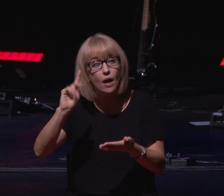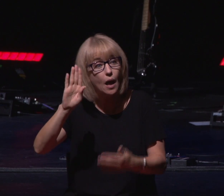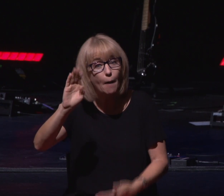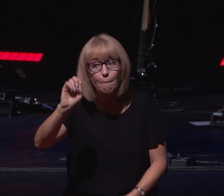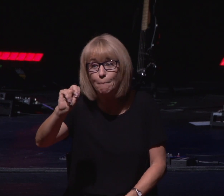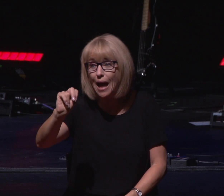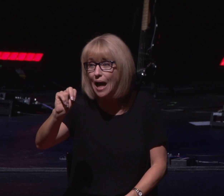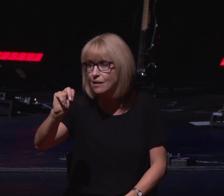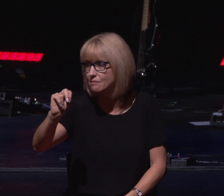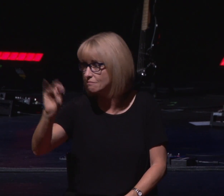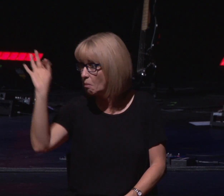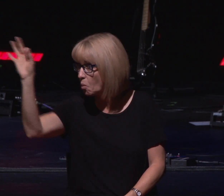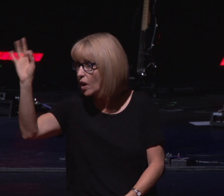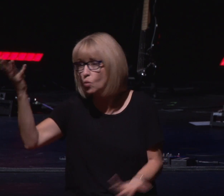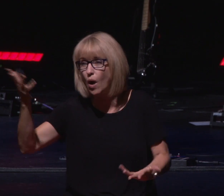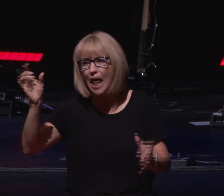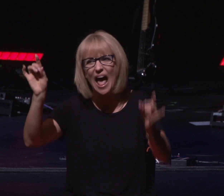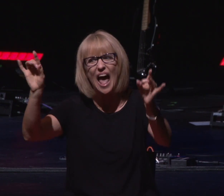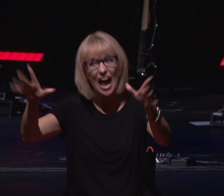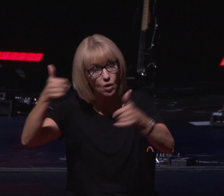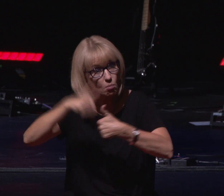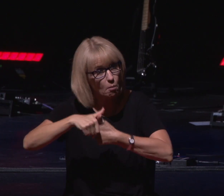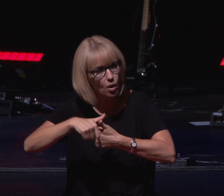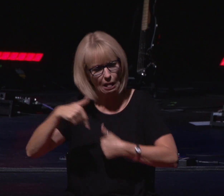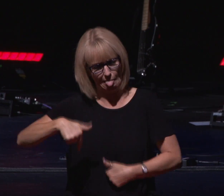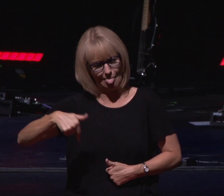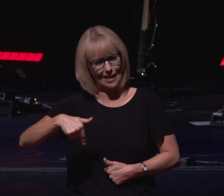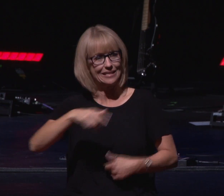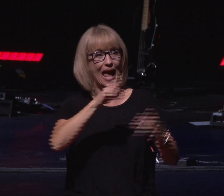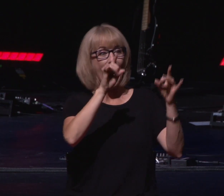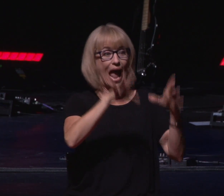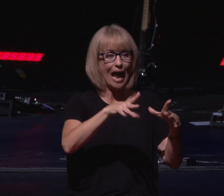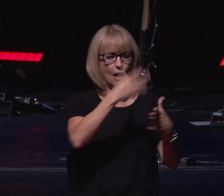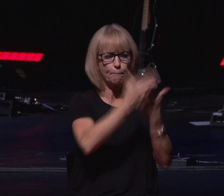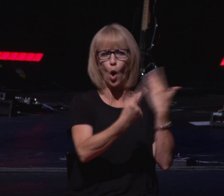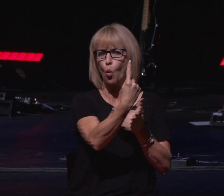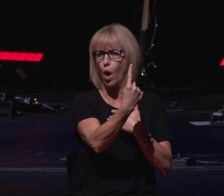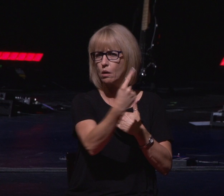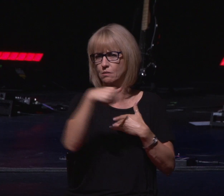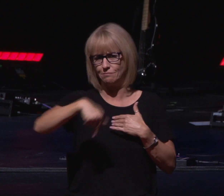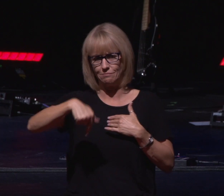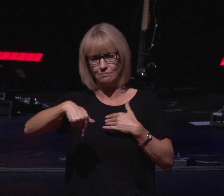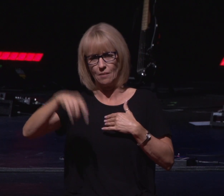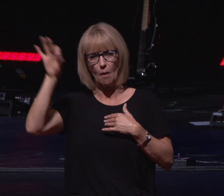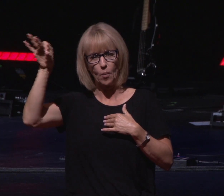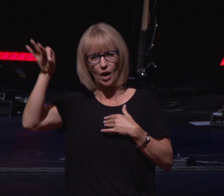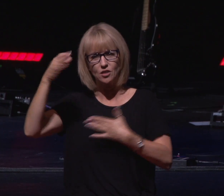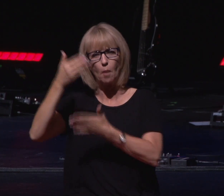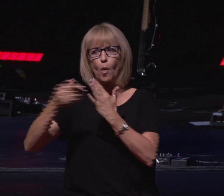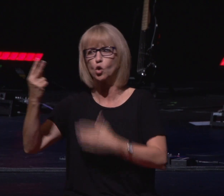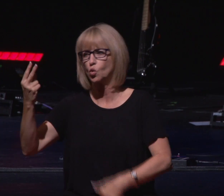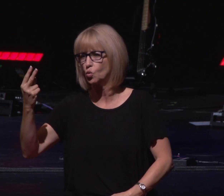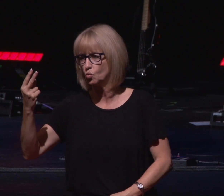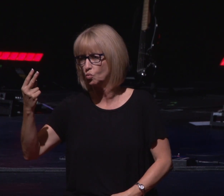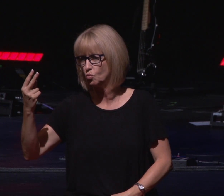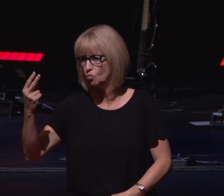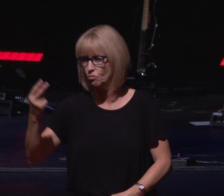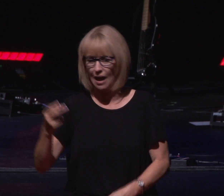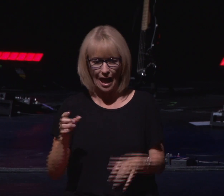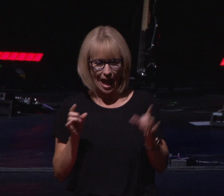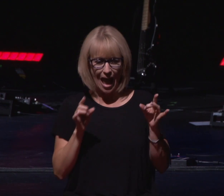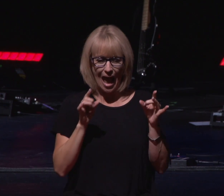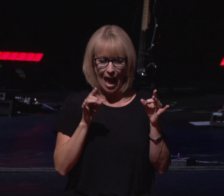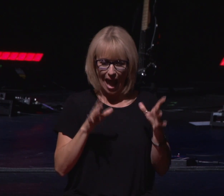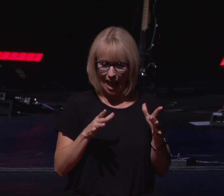message is a part two of the same one. Because if you have prejudice in your heart, or I should say, when you have prejudice in your heart, it